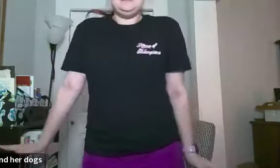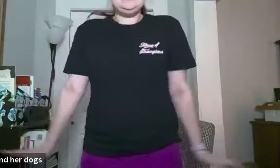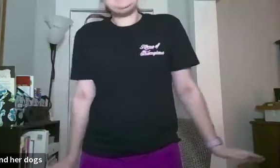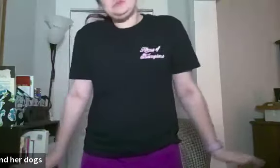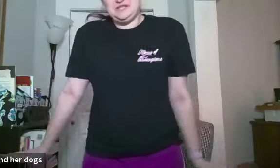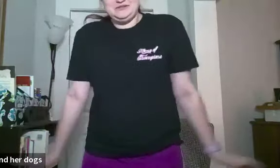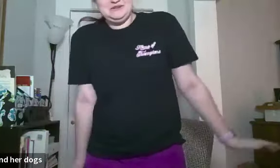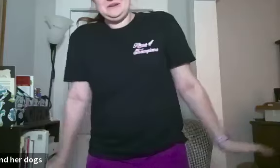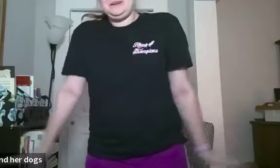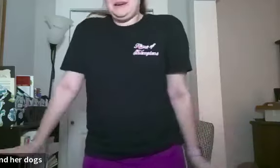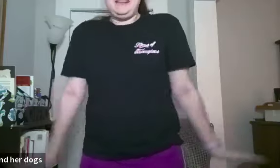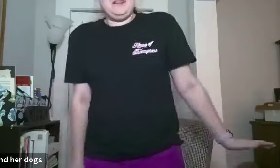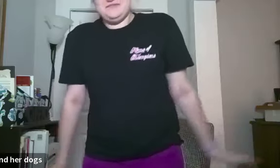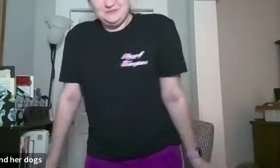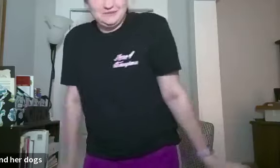is super cute. I love this one,